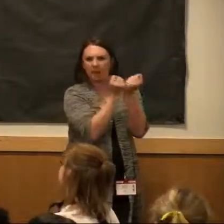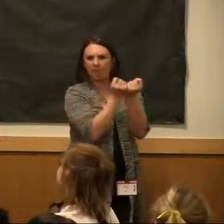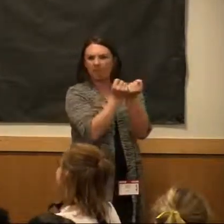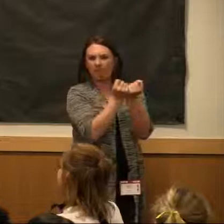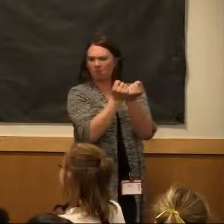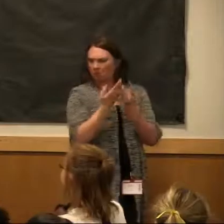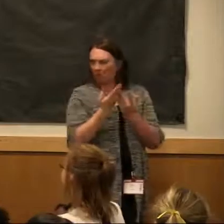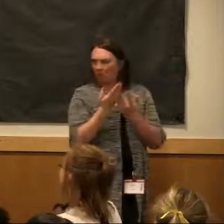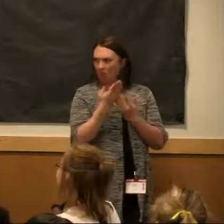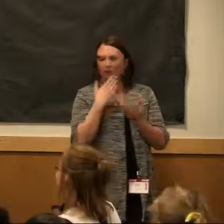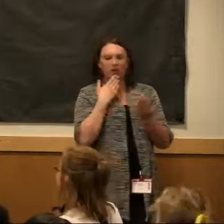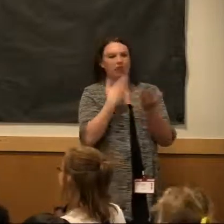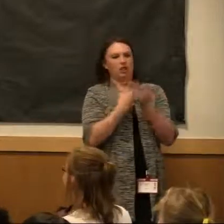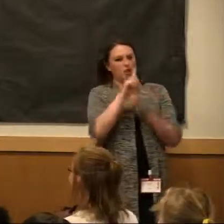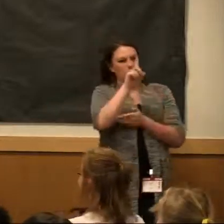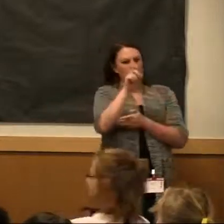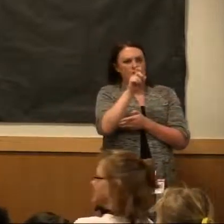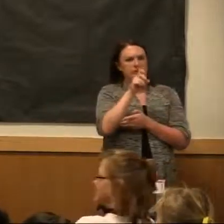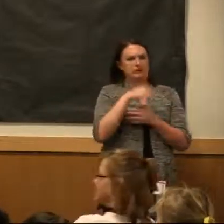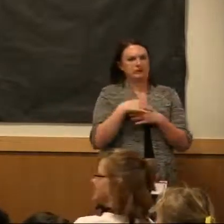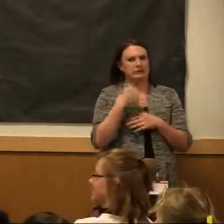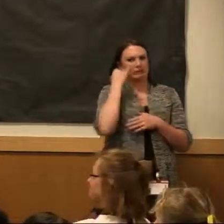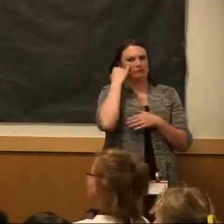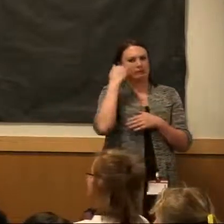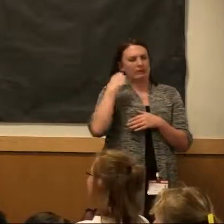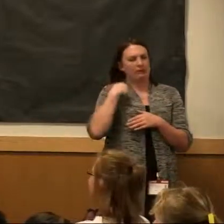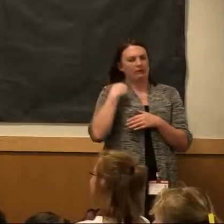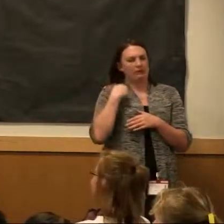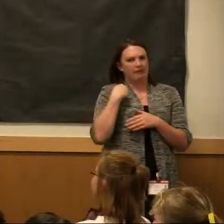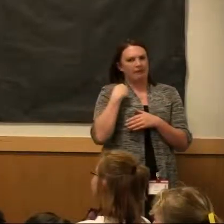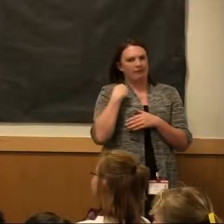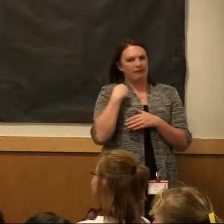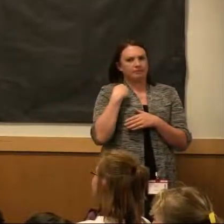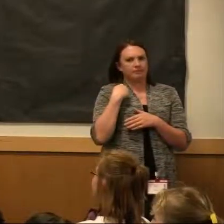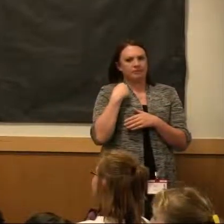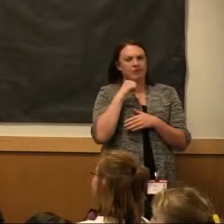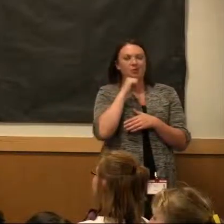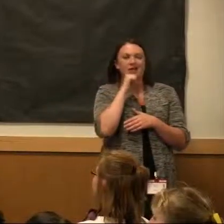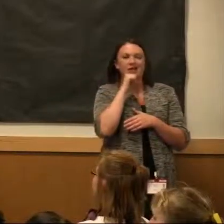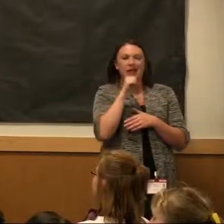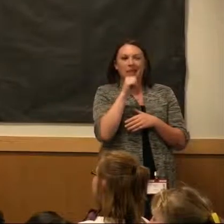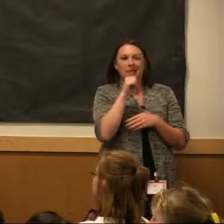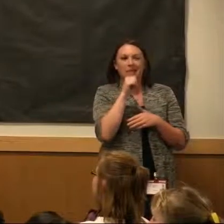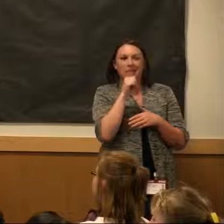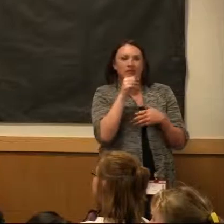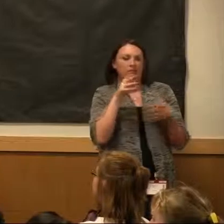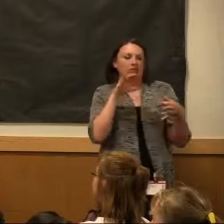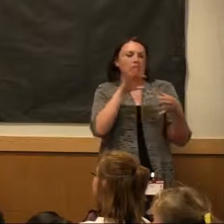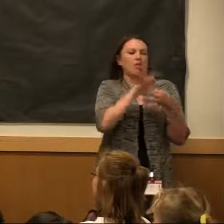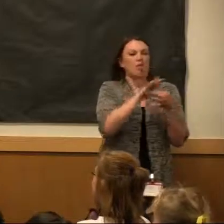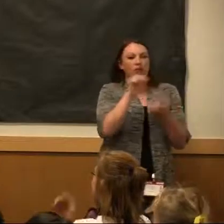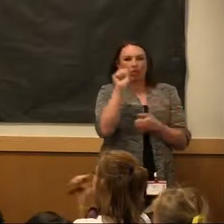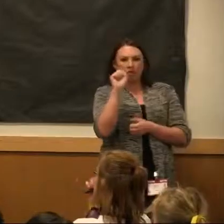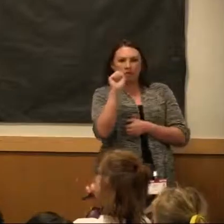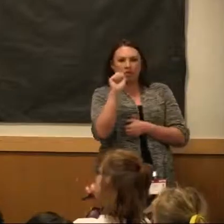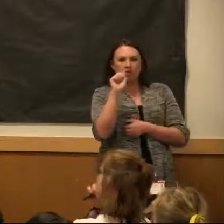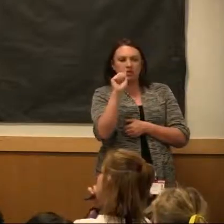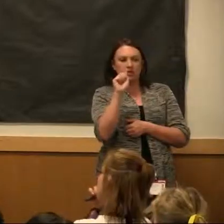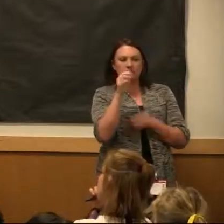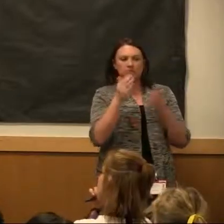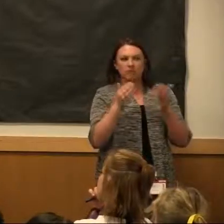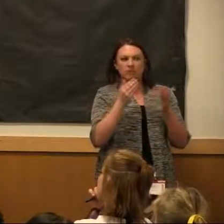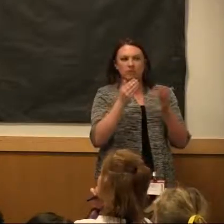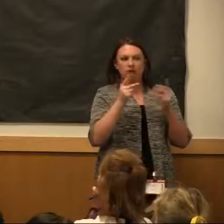question. If we had something along those lines, it would not be a part of the athletics department. It would probably come out of our